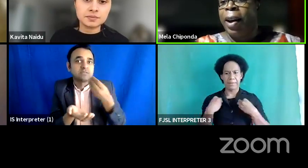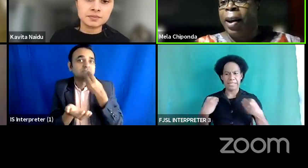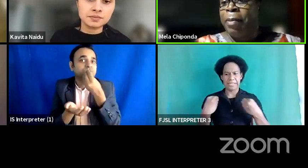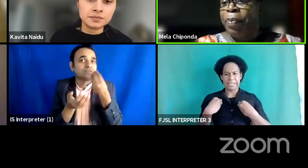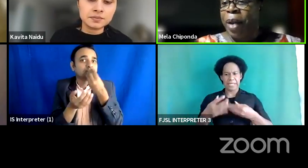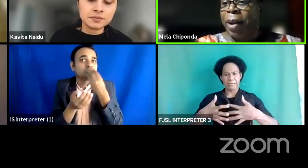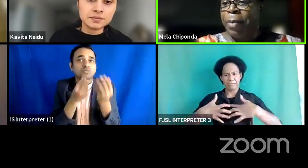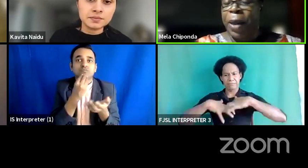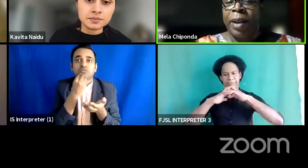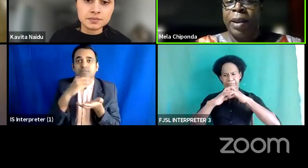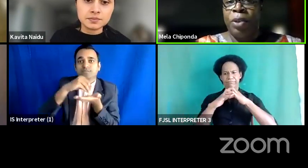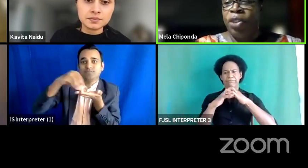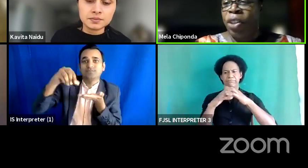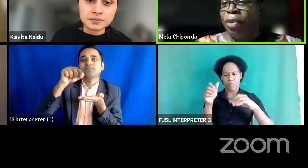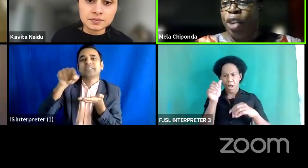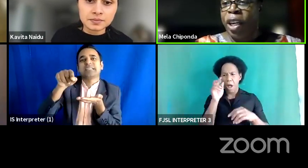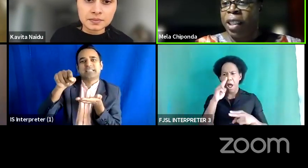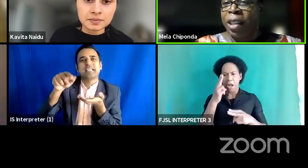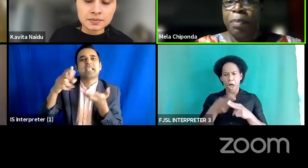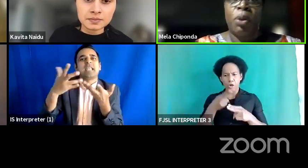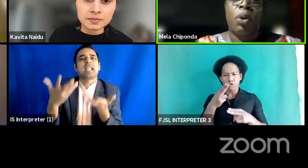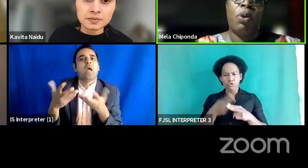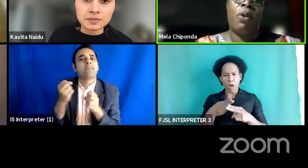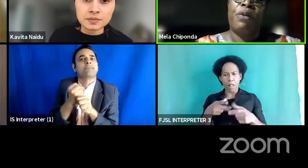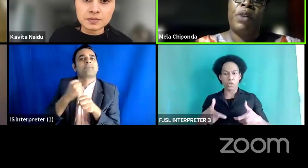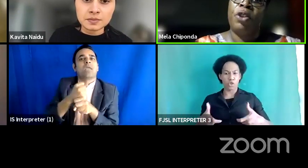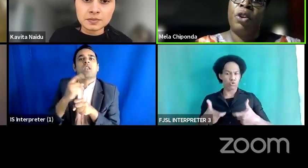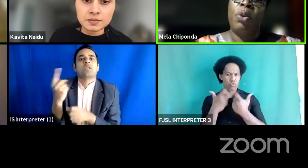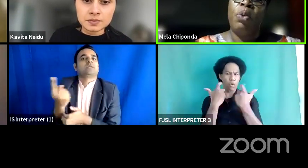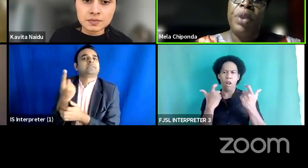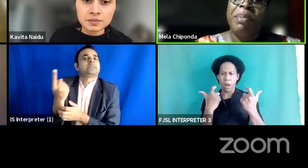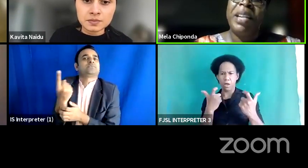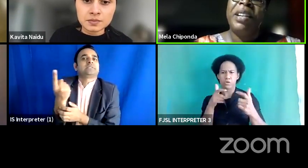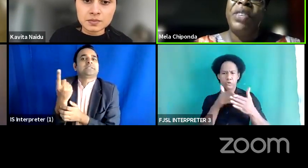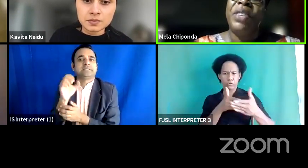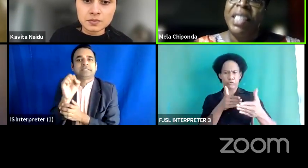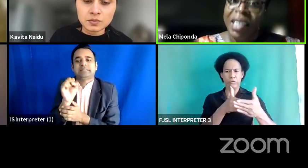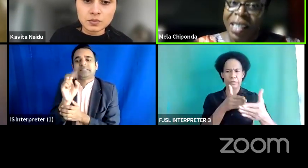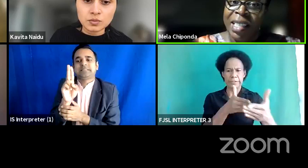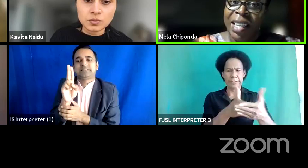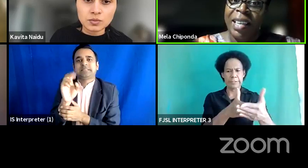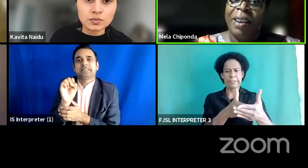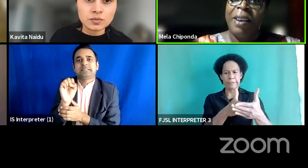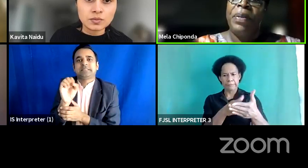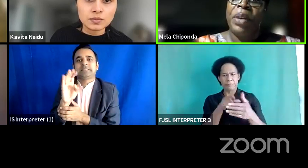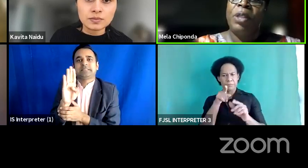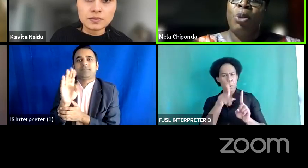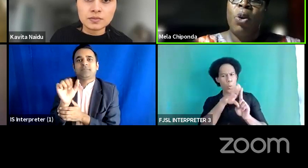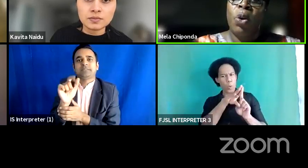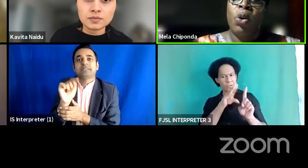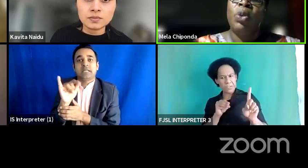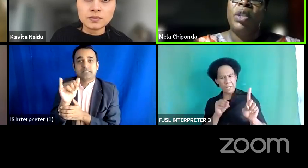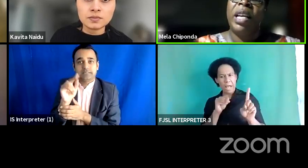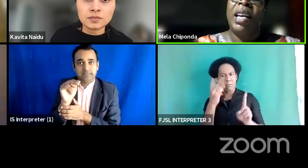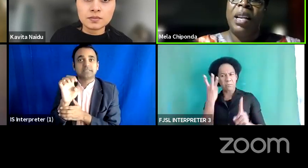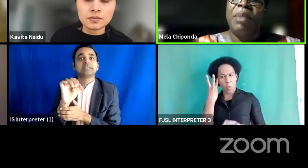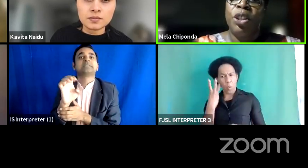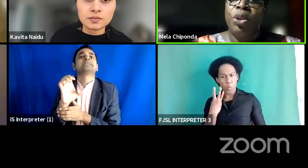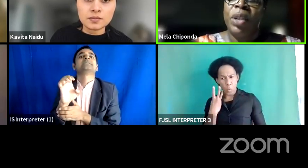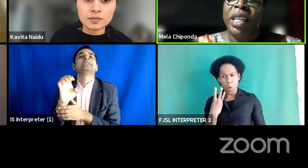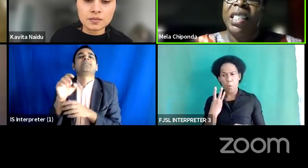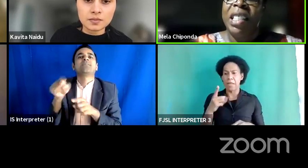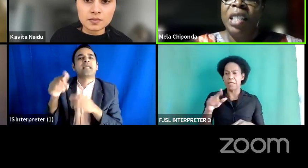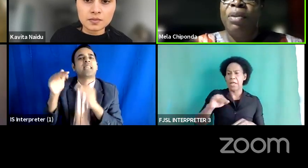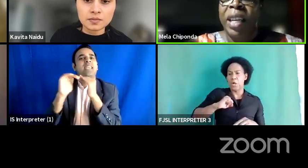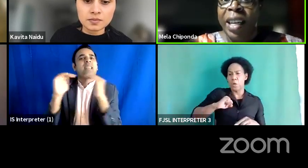that I will just give you an example of, you know, women resisting the so-called